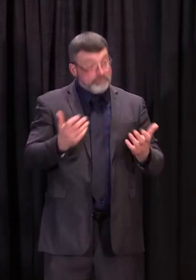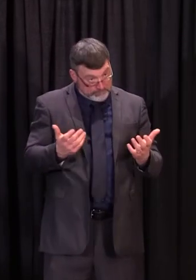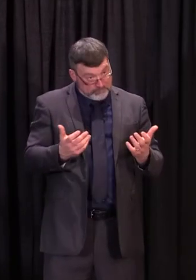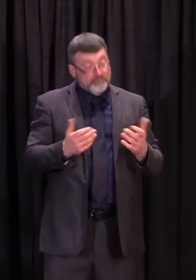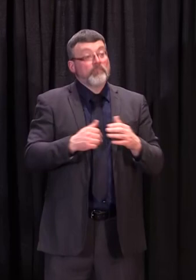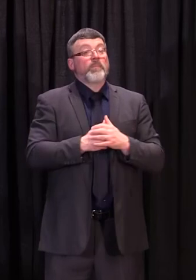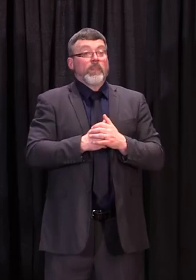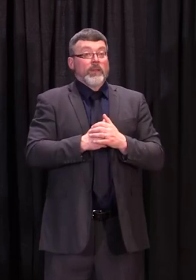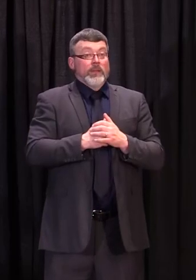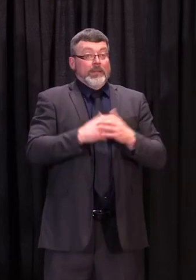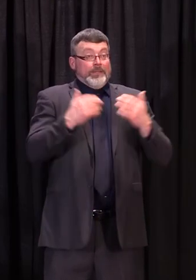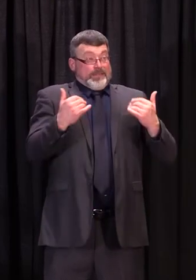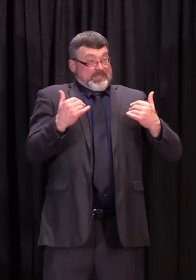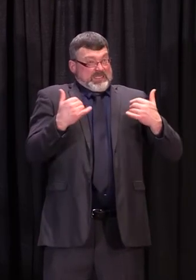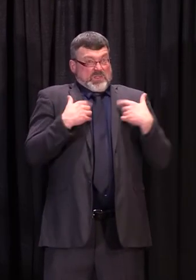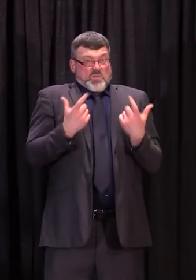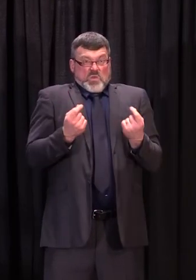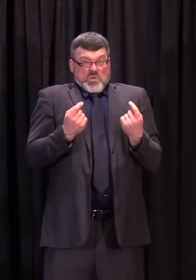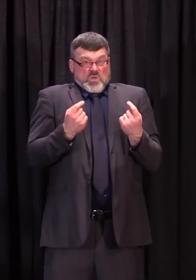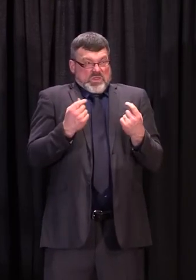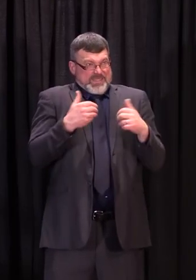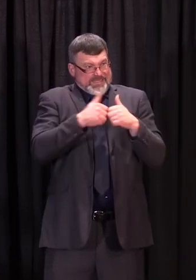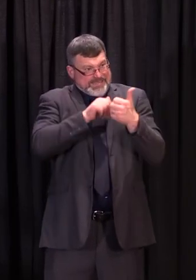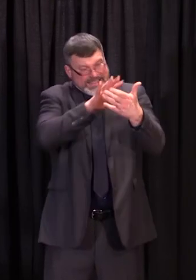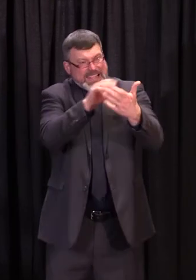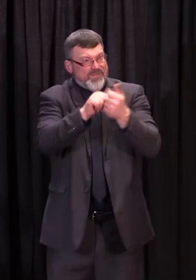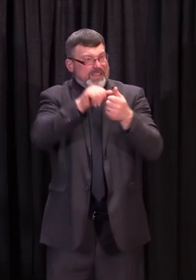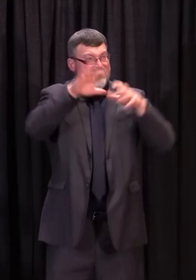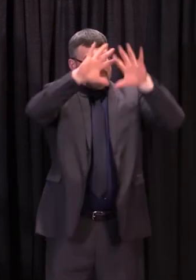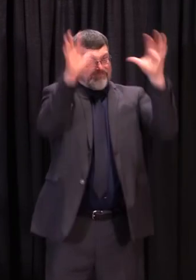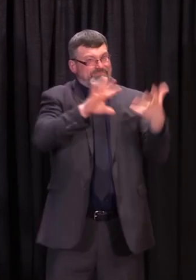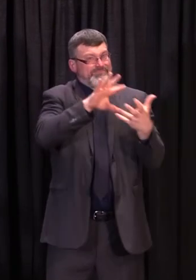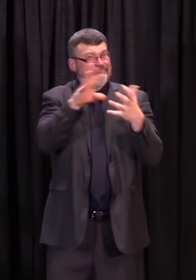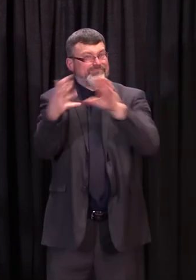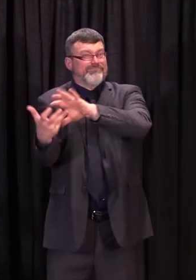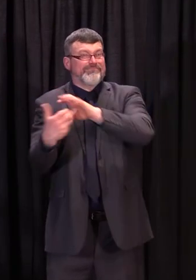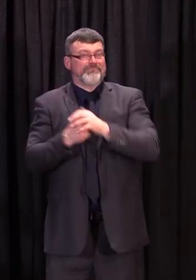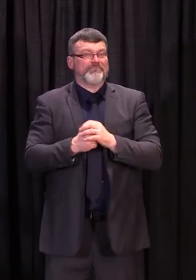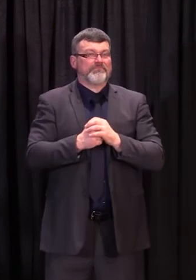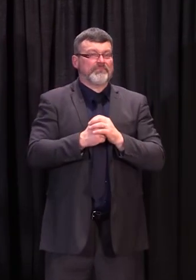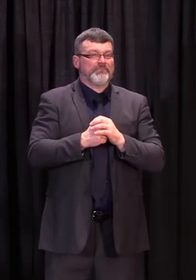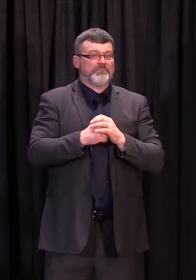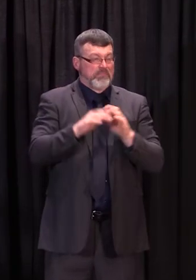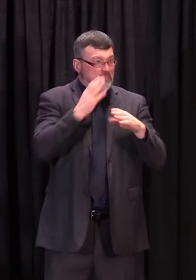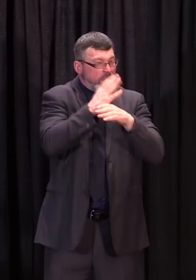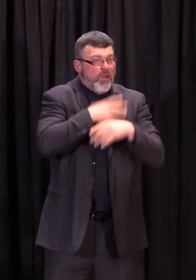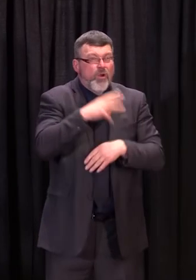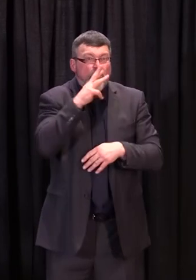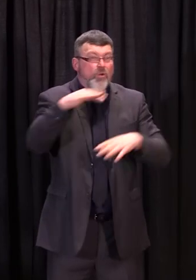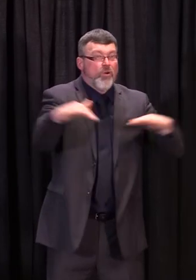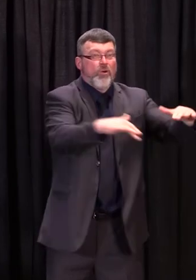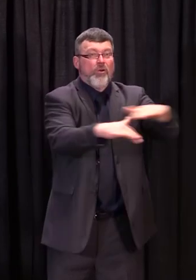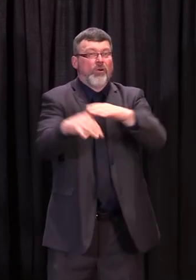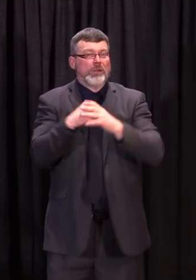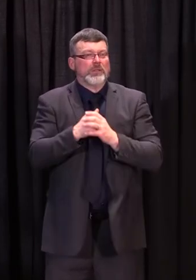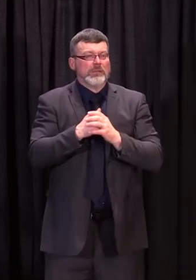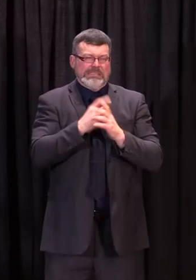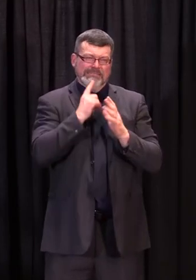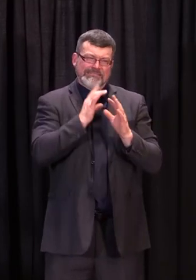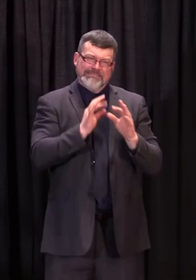Our efforts to combat climate change and protect our waterways are also essential to public health and safety.